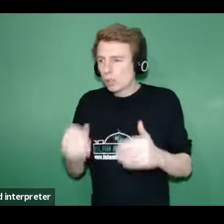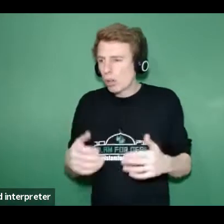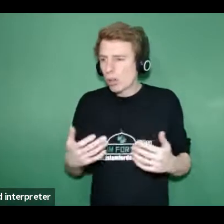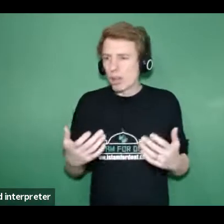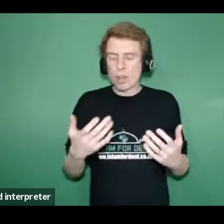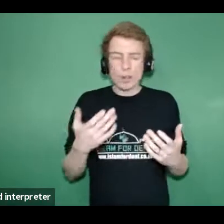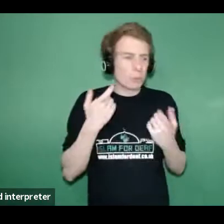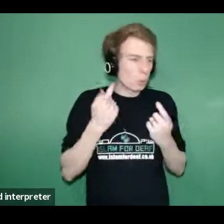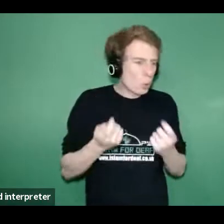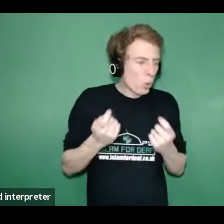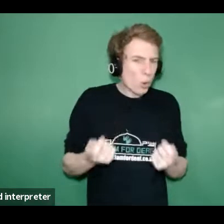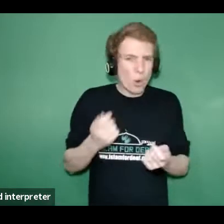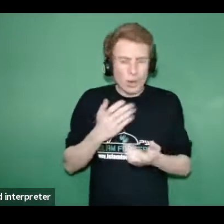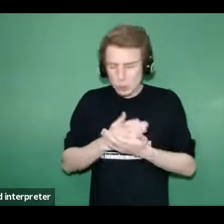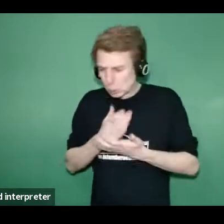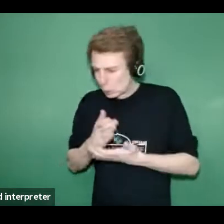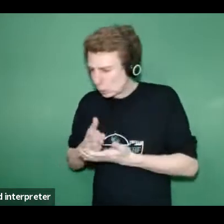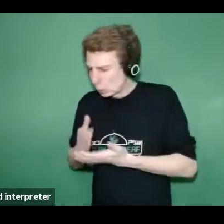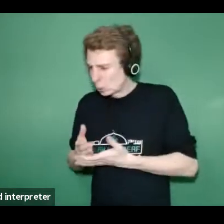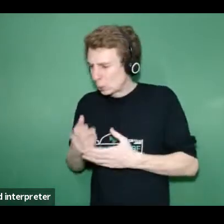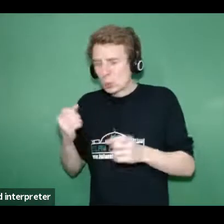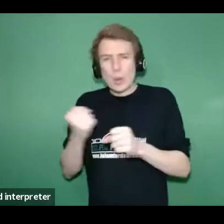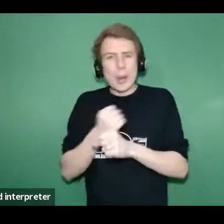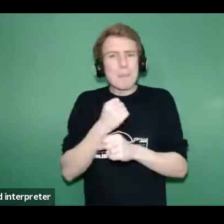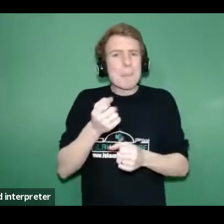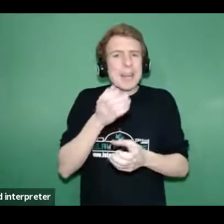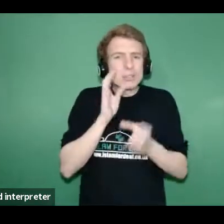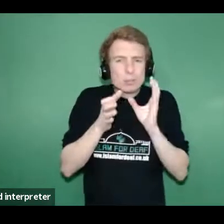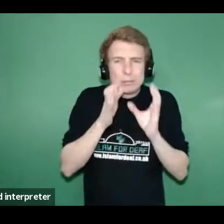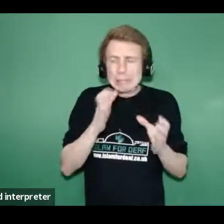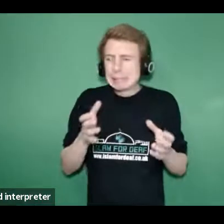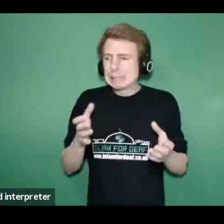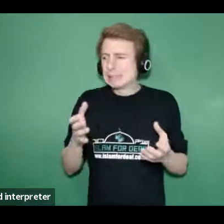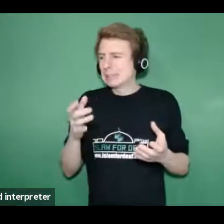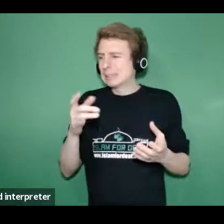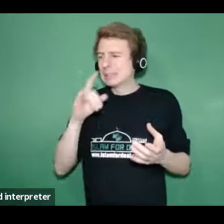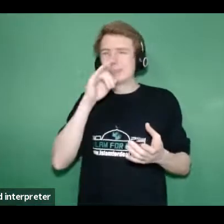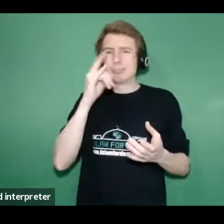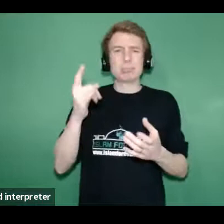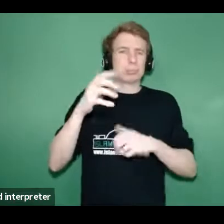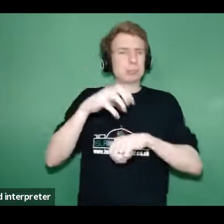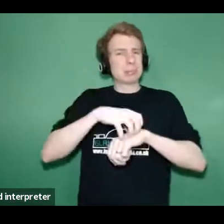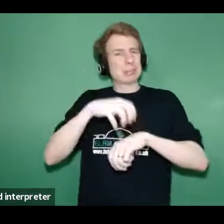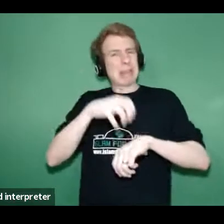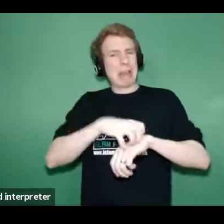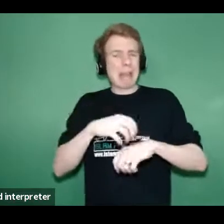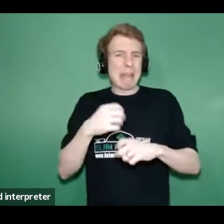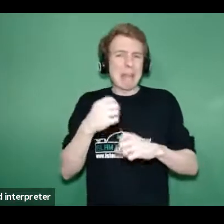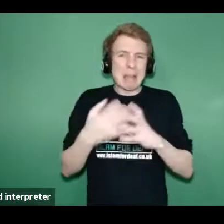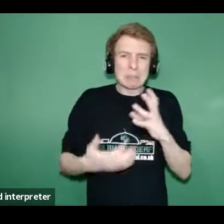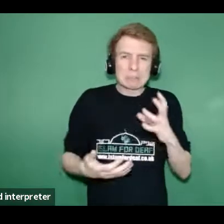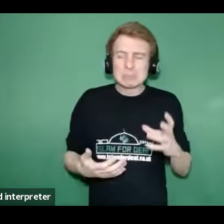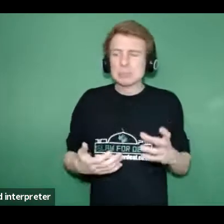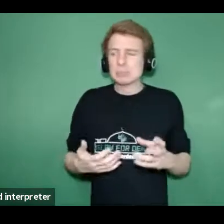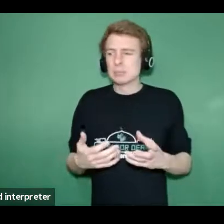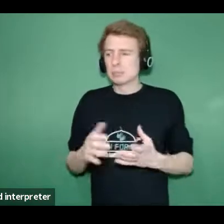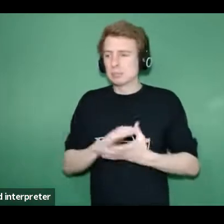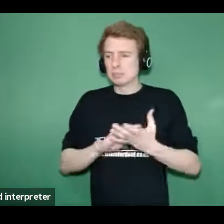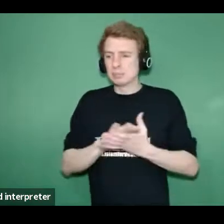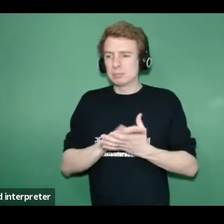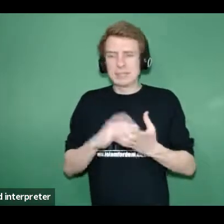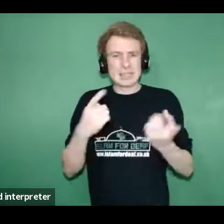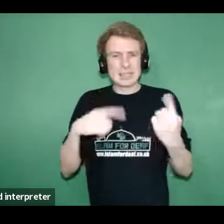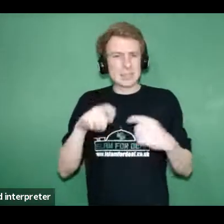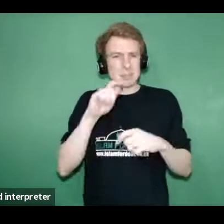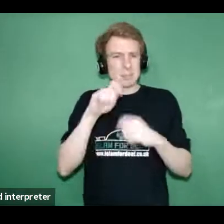to make these drinks and maybe extravagant desserts, it busies an individual to the